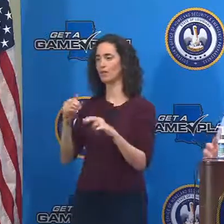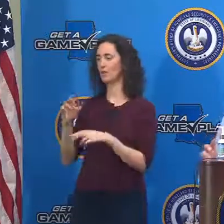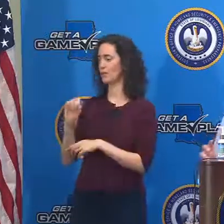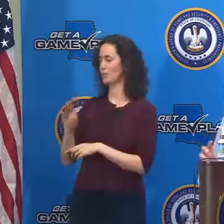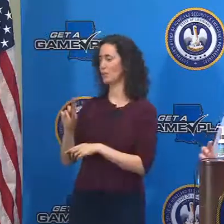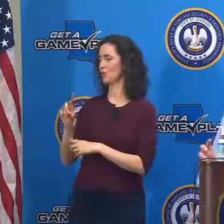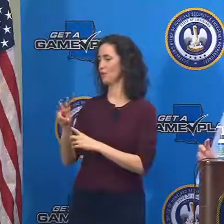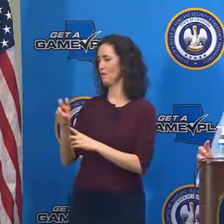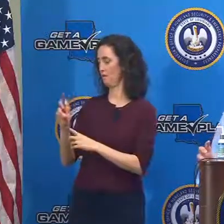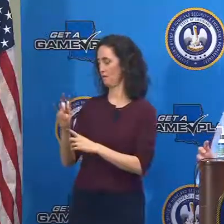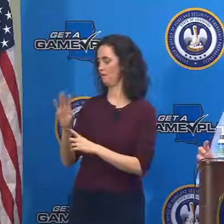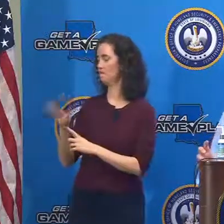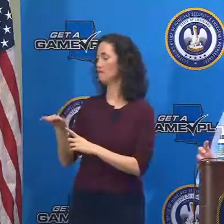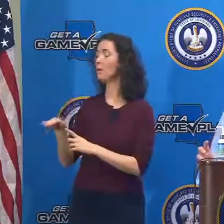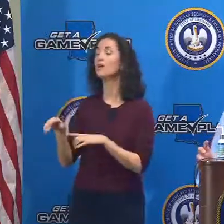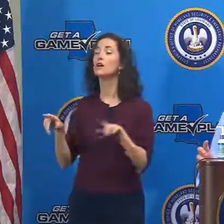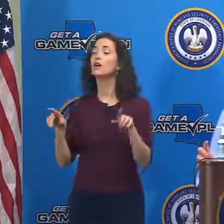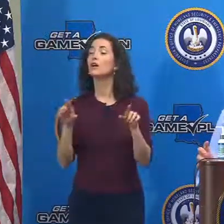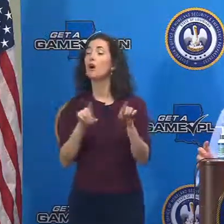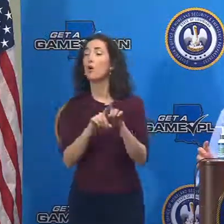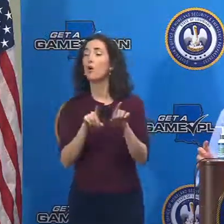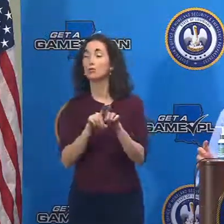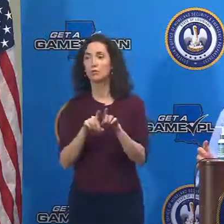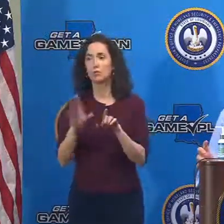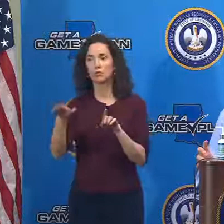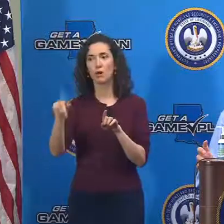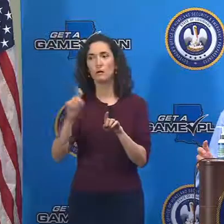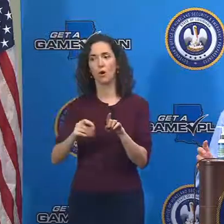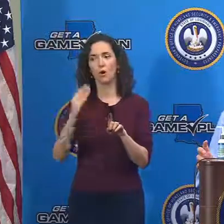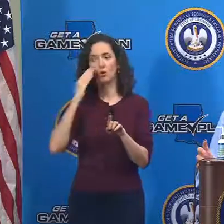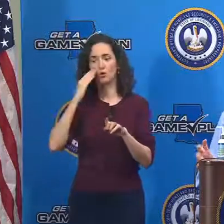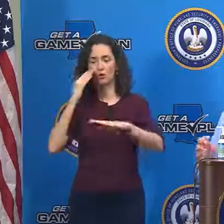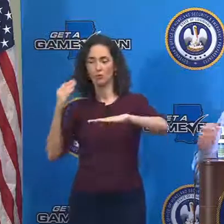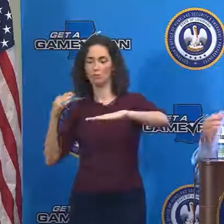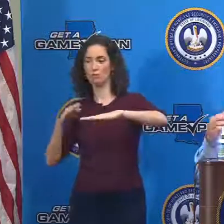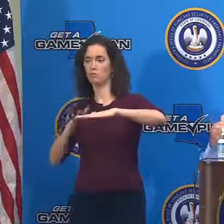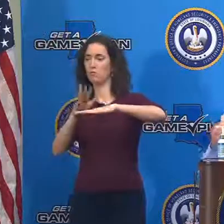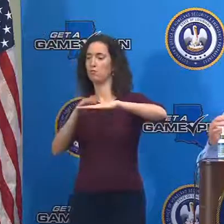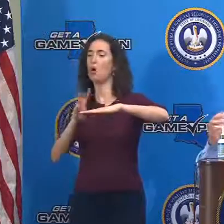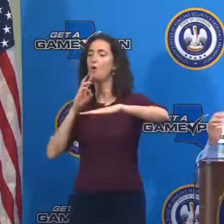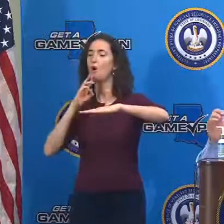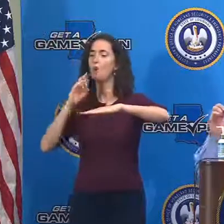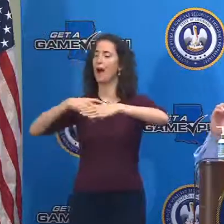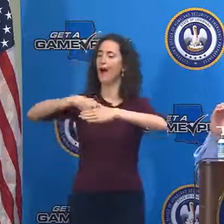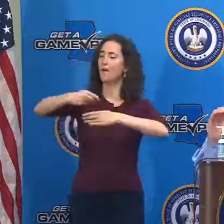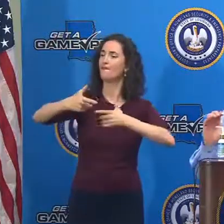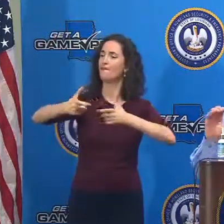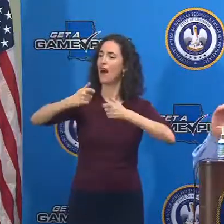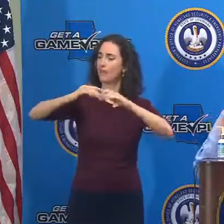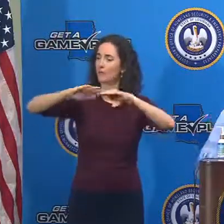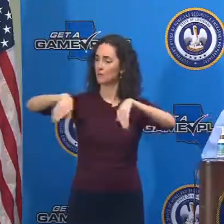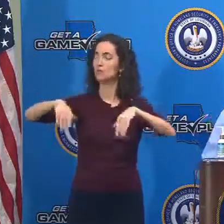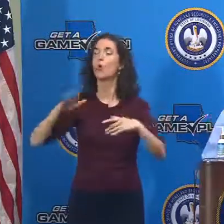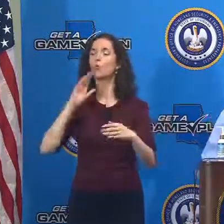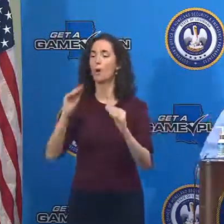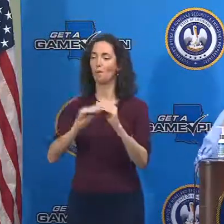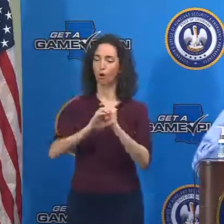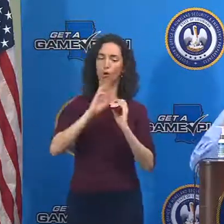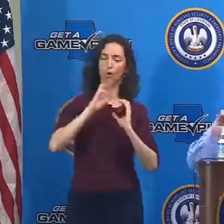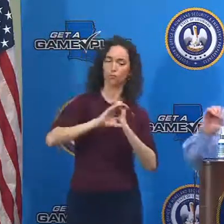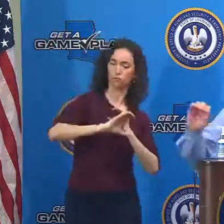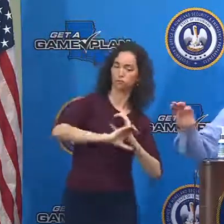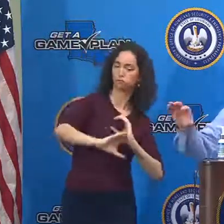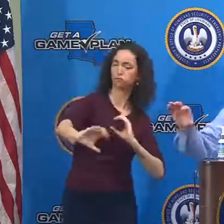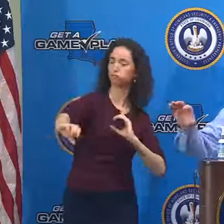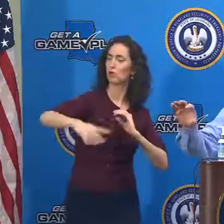they have to be able to get that water out faster so that less force works against the gate. So they're going to put in more pipes to allow the water